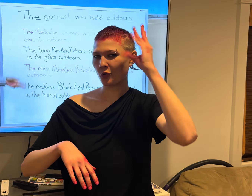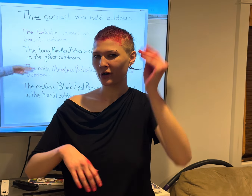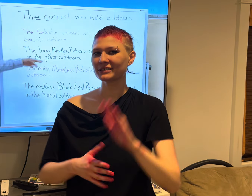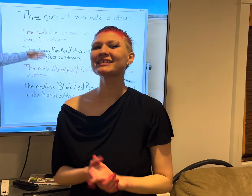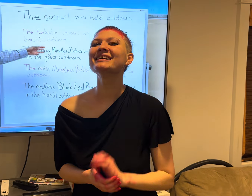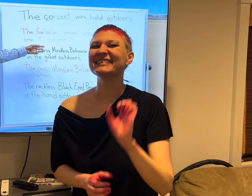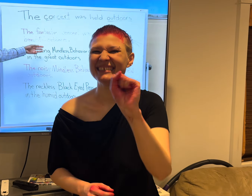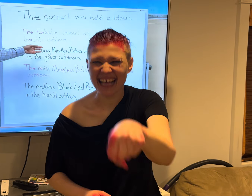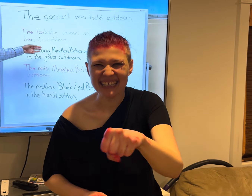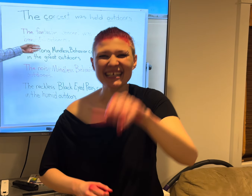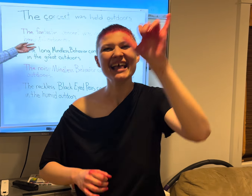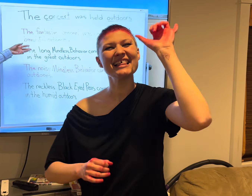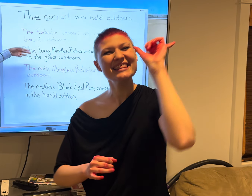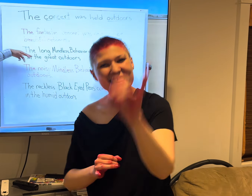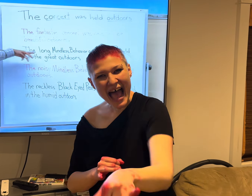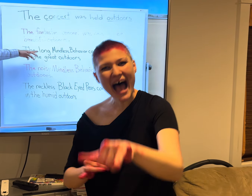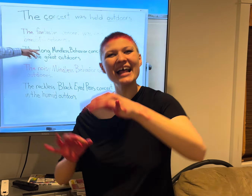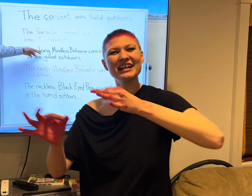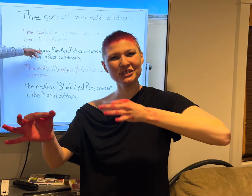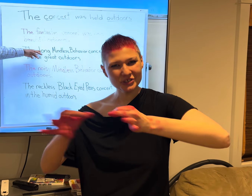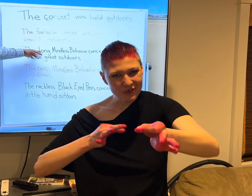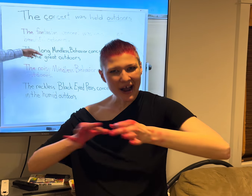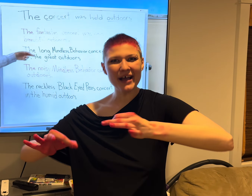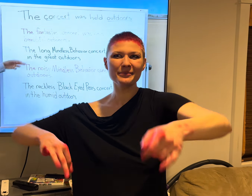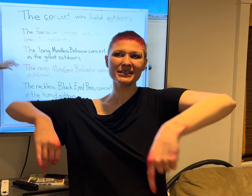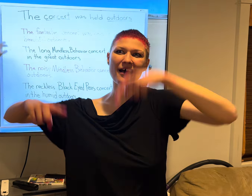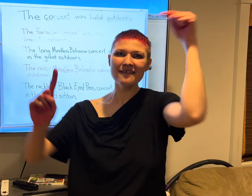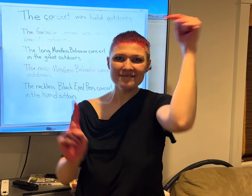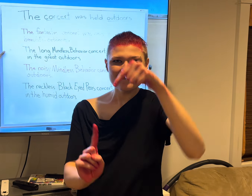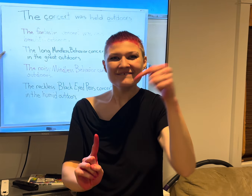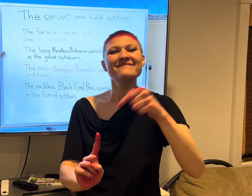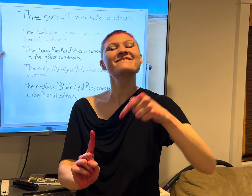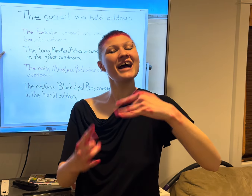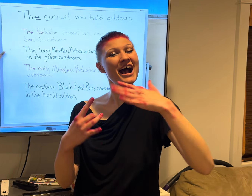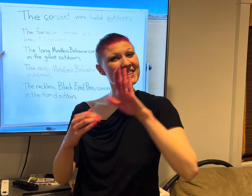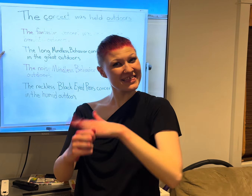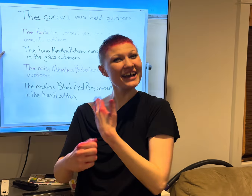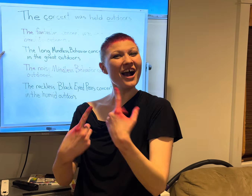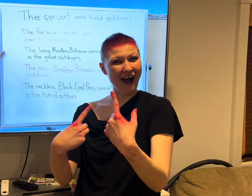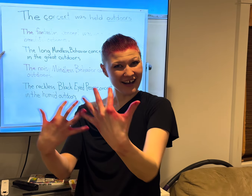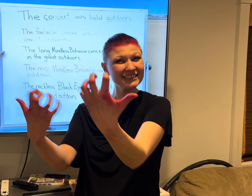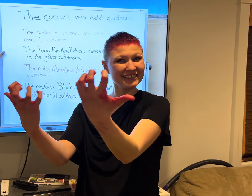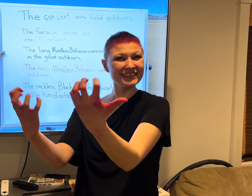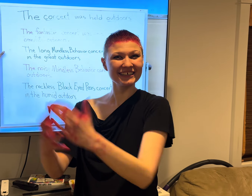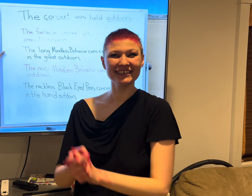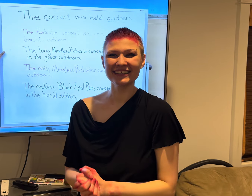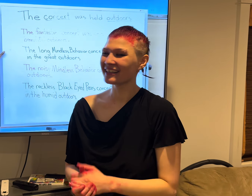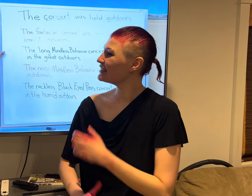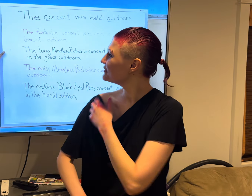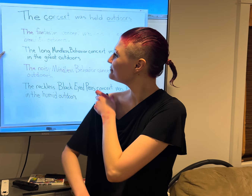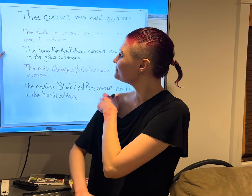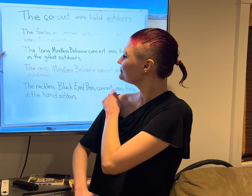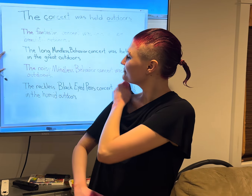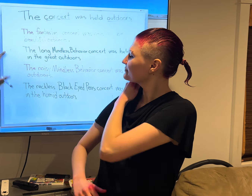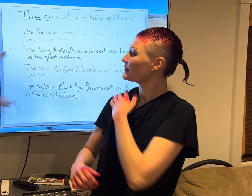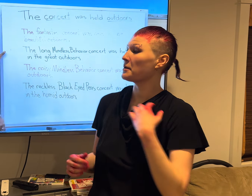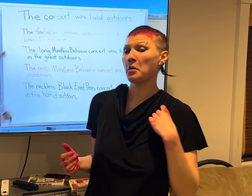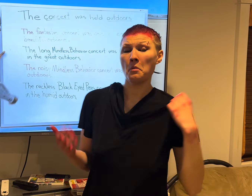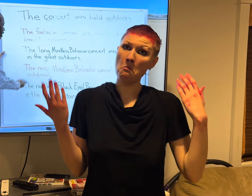went a little too much. Like, you really didn't enjoy yourself that much. It was long. That's how I see it. I may be wrong. All right. The